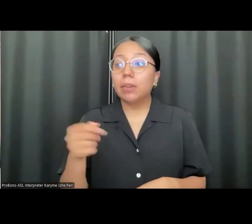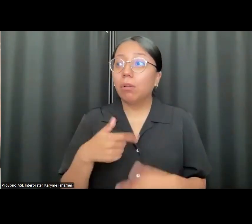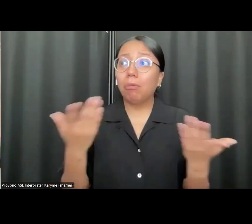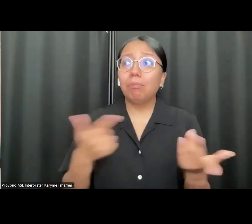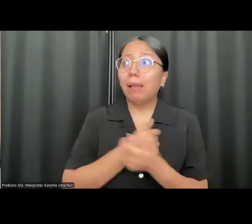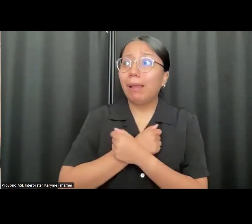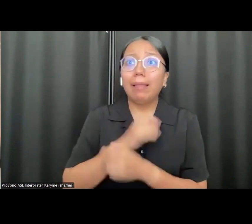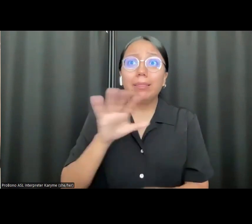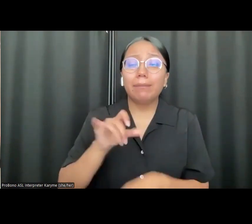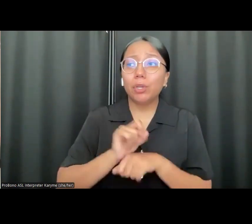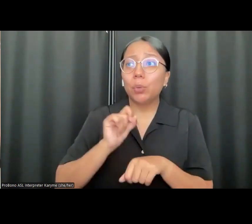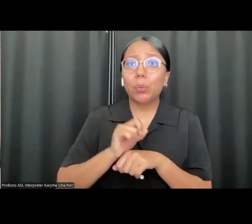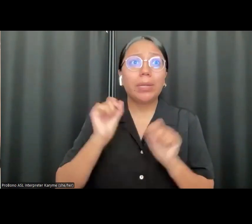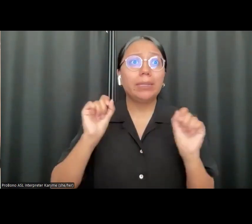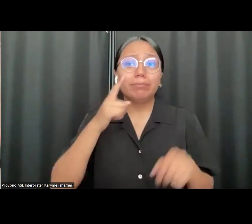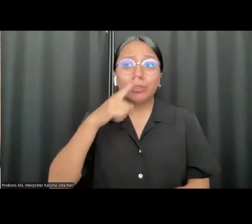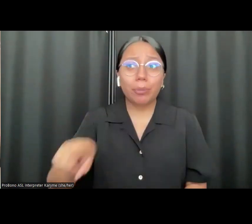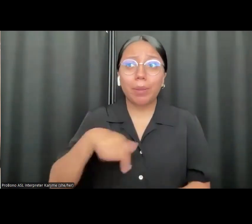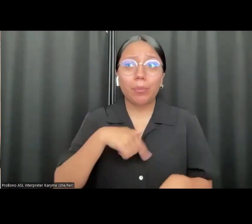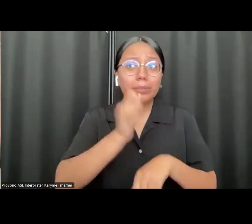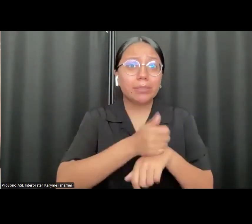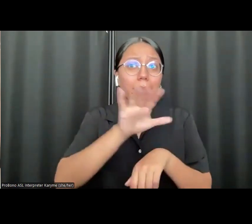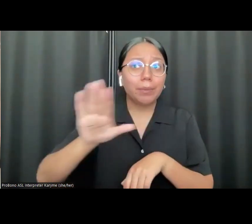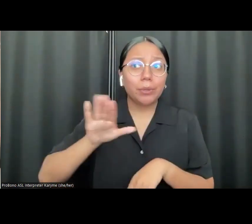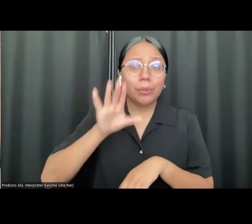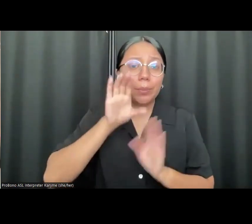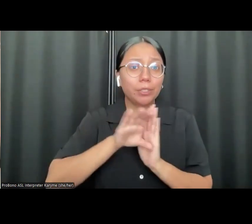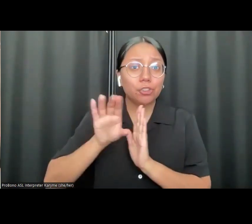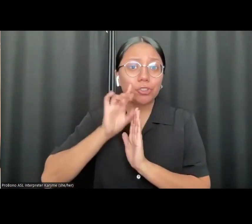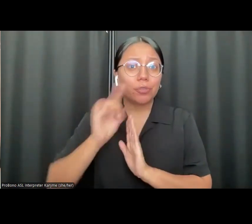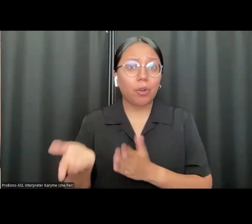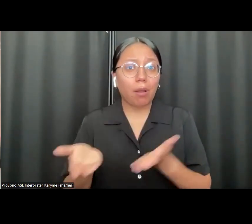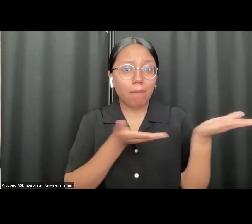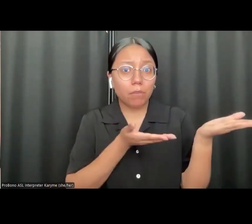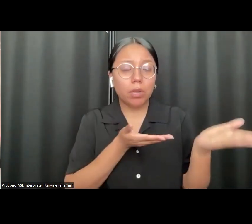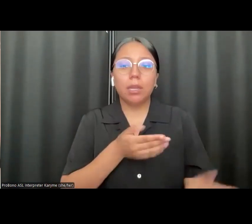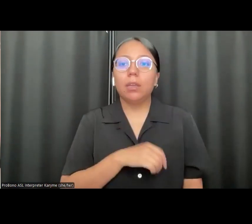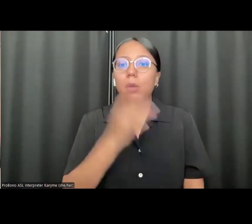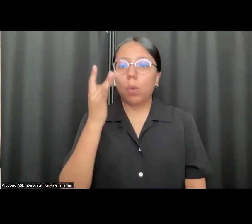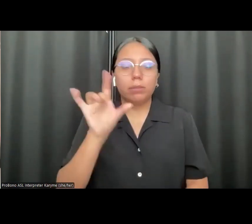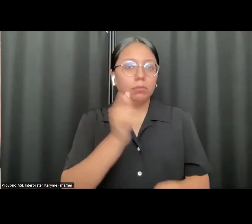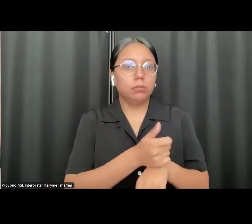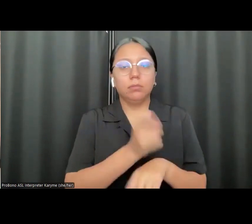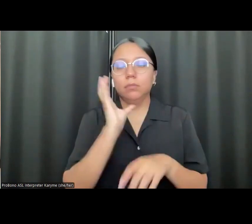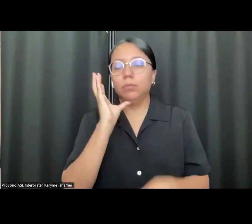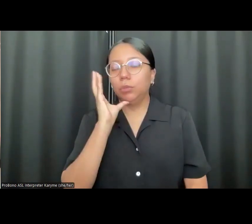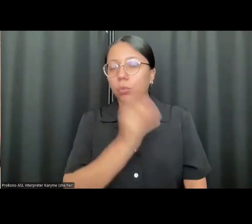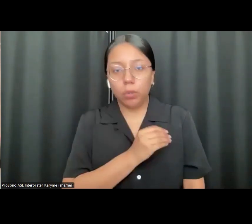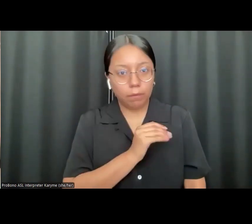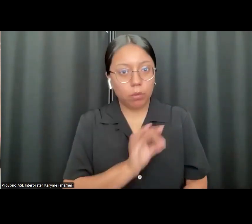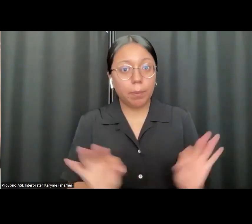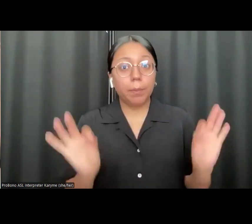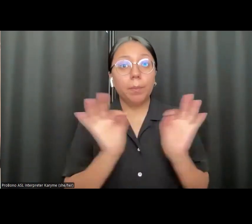pictures as an offering? Because she was making and still is making these beautiful, important portraits of disabled, mostly Black and